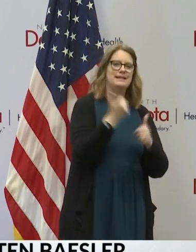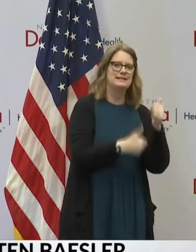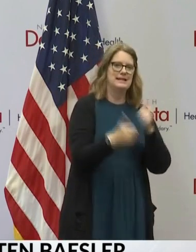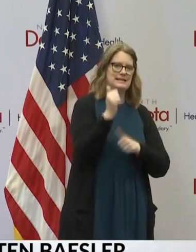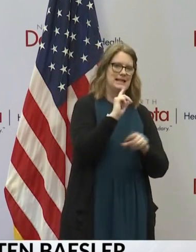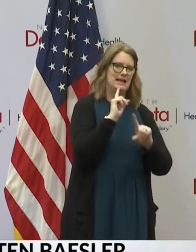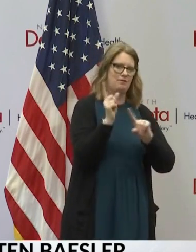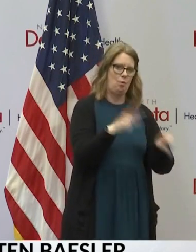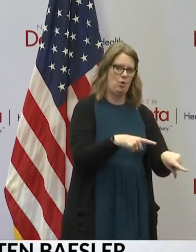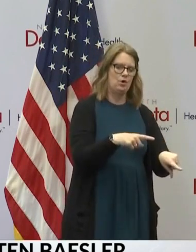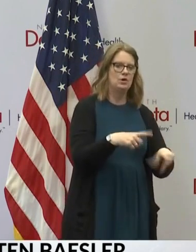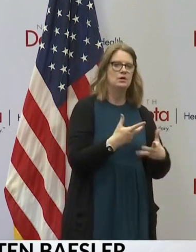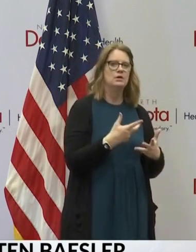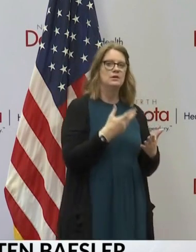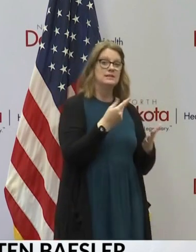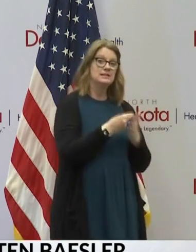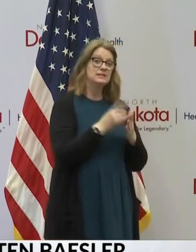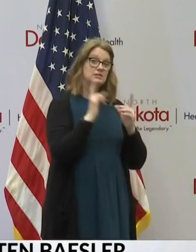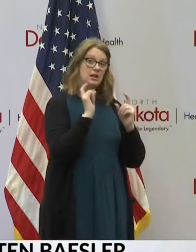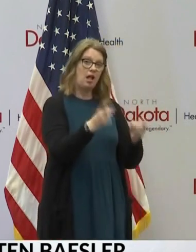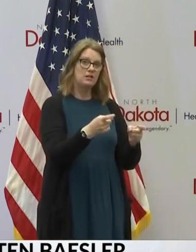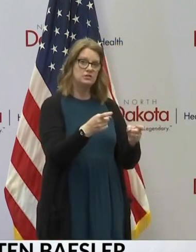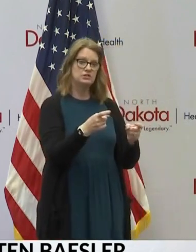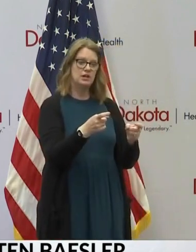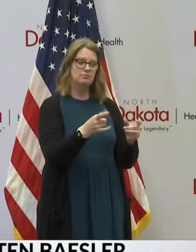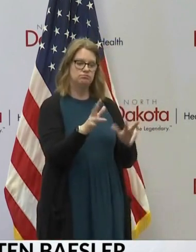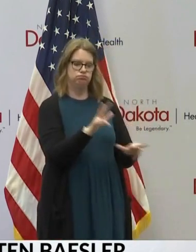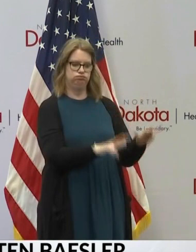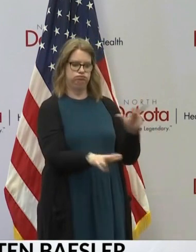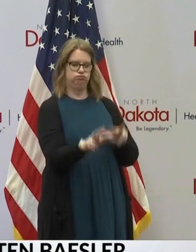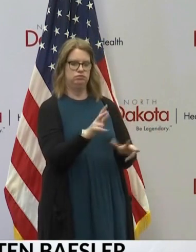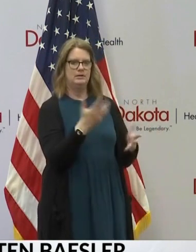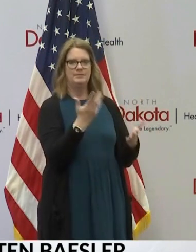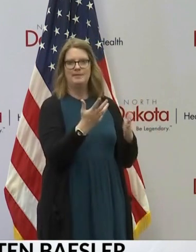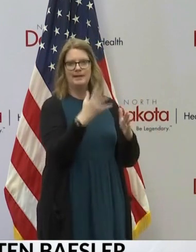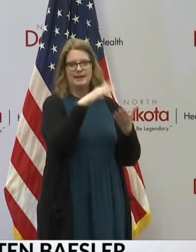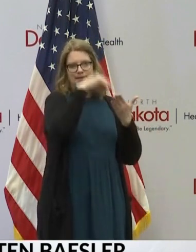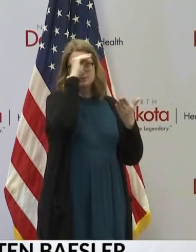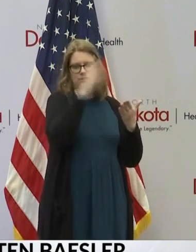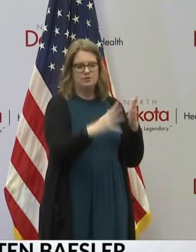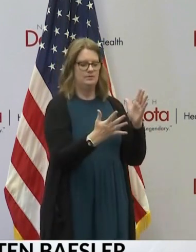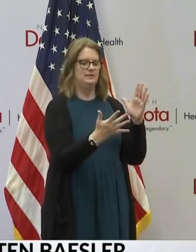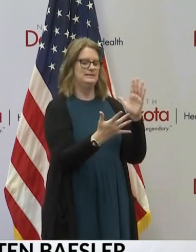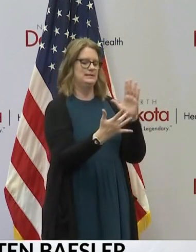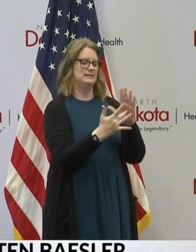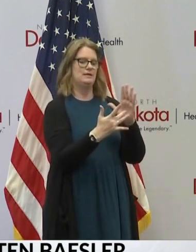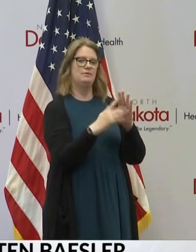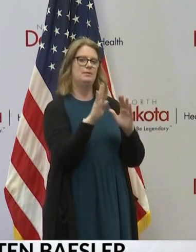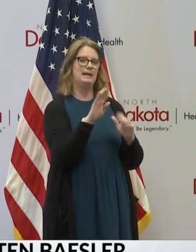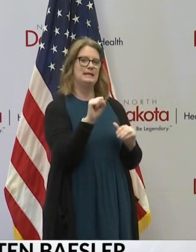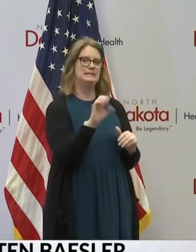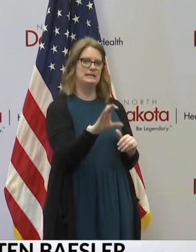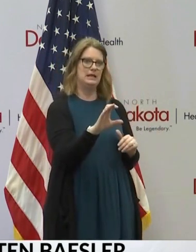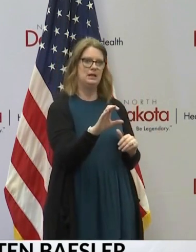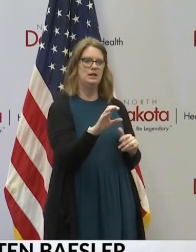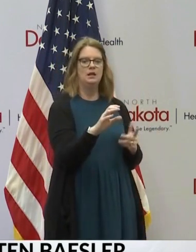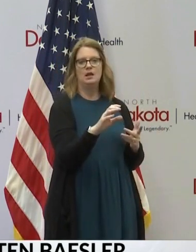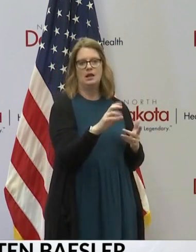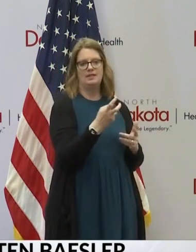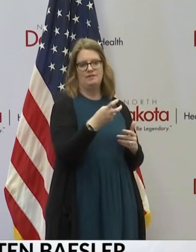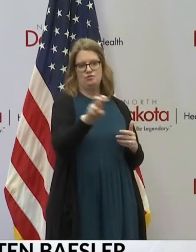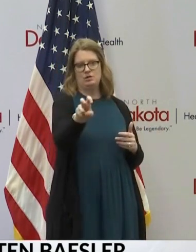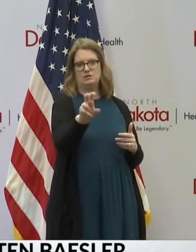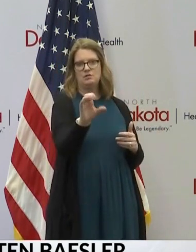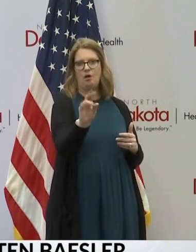order. So the scholarship won't be in jeopardy for a student that might be a sophomore at Bismarck State College, and they too have transitioned to